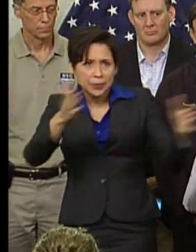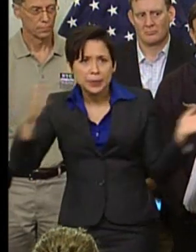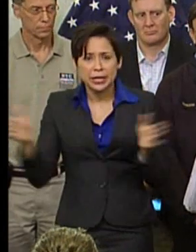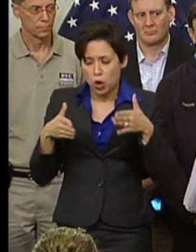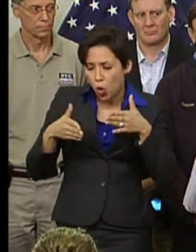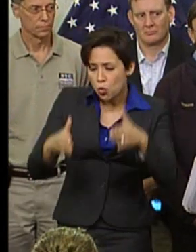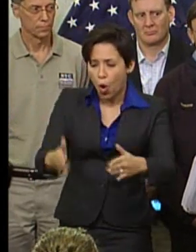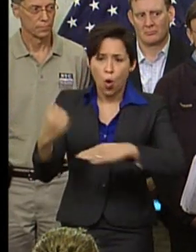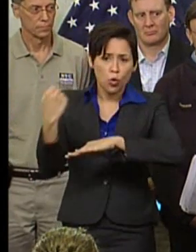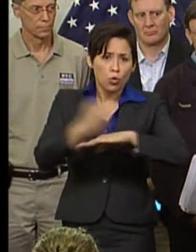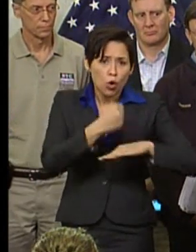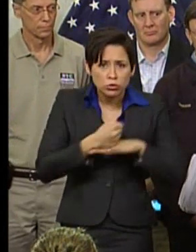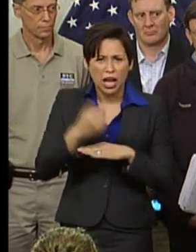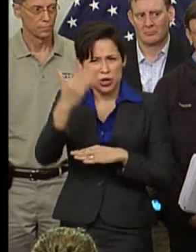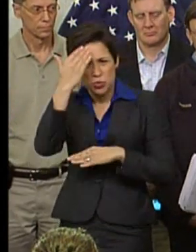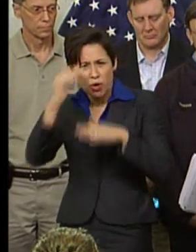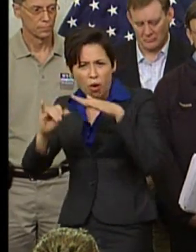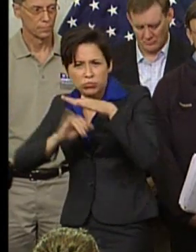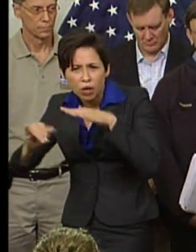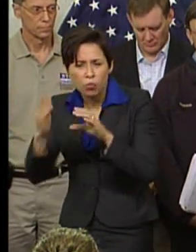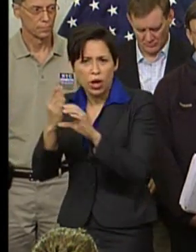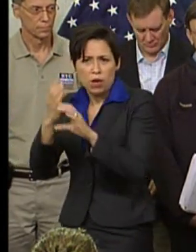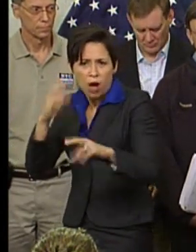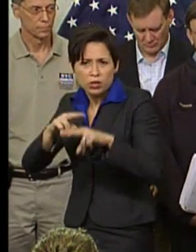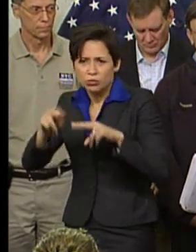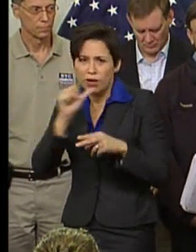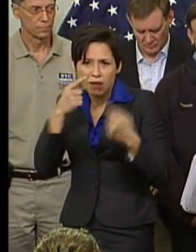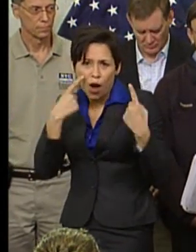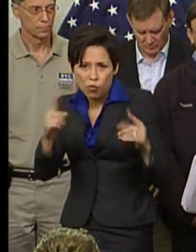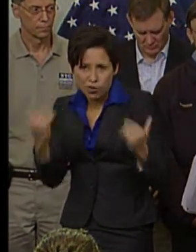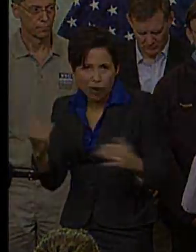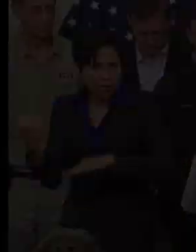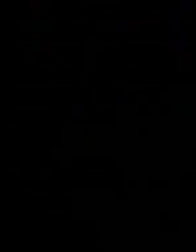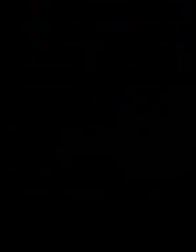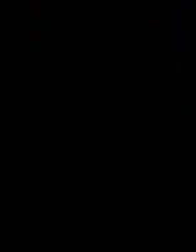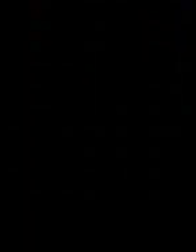transit's not working, and driving when you have big gusts like that is dangerous.